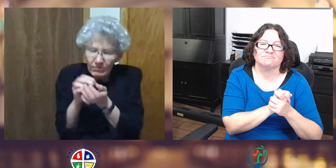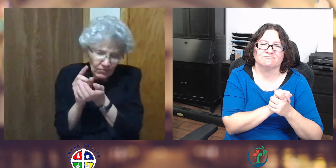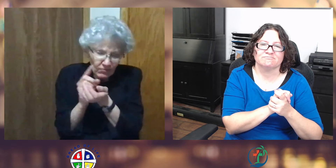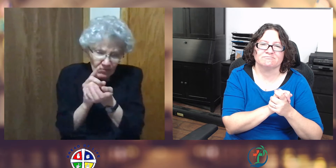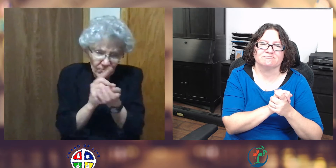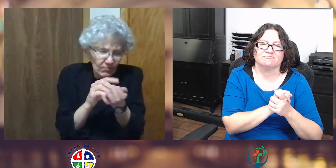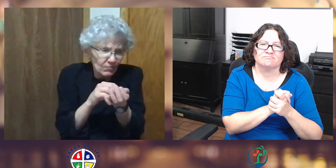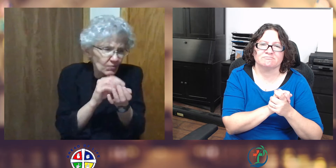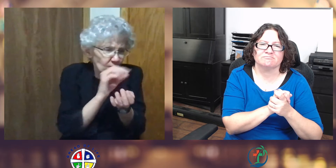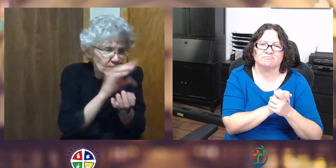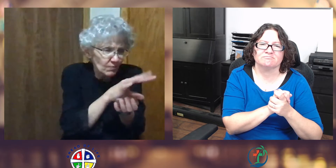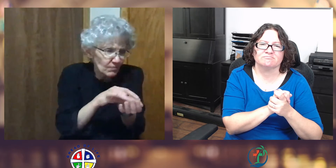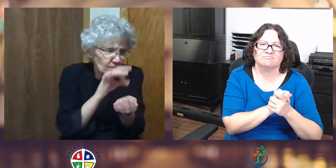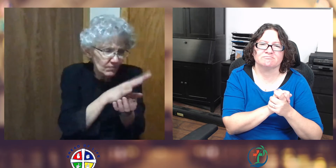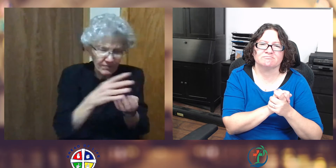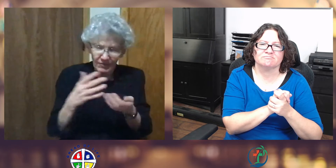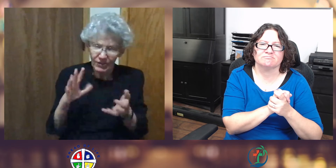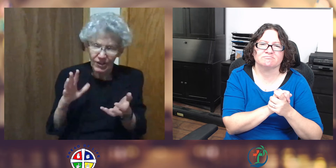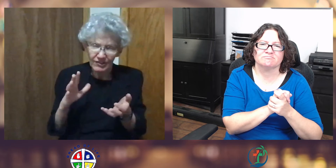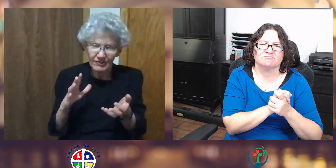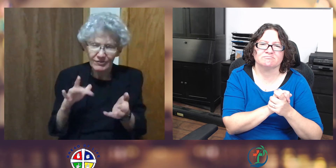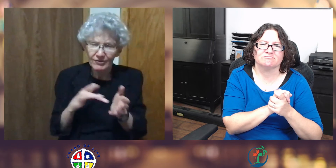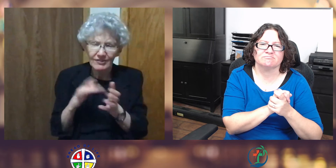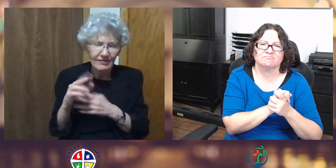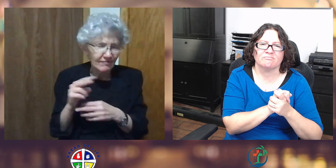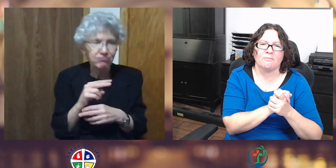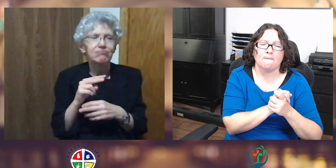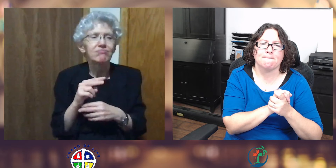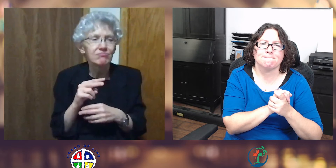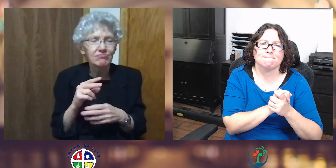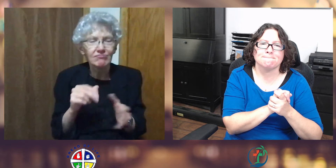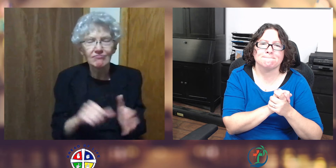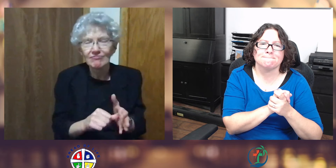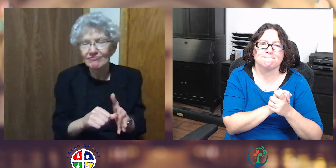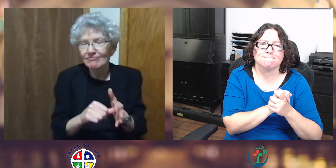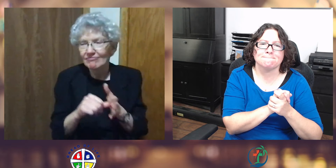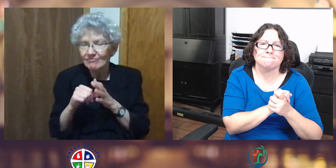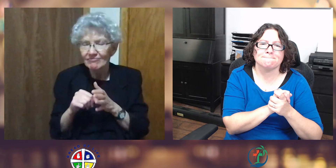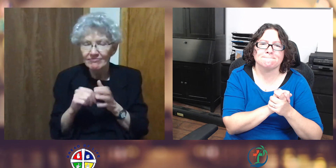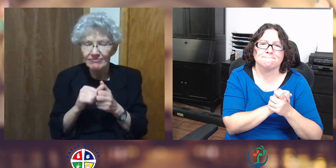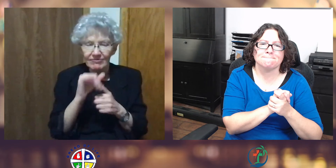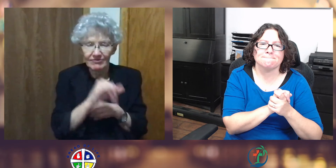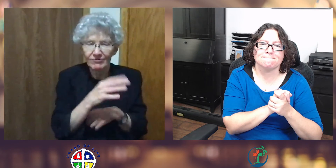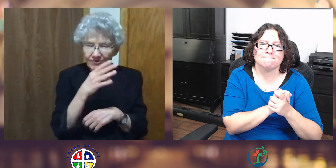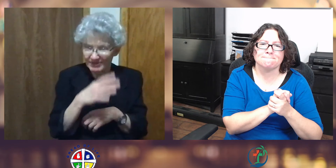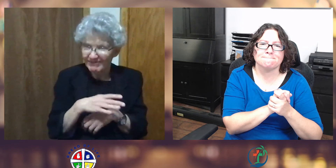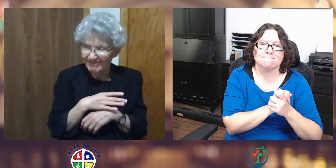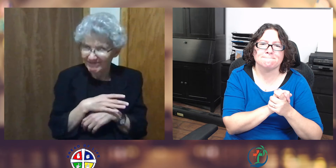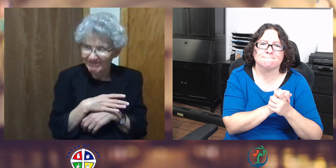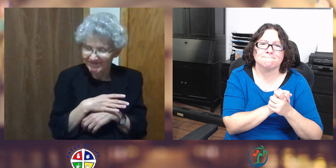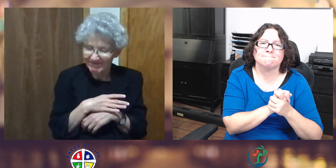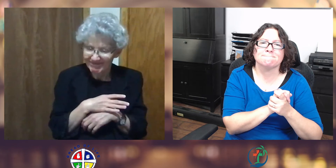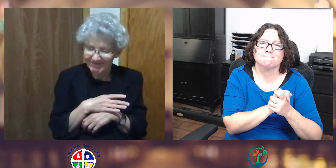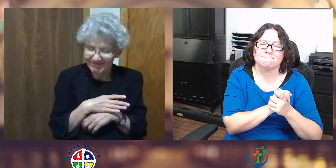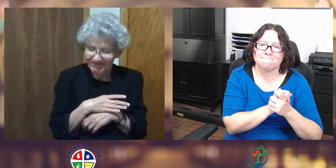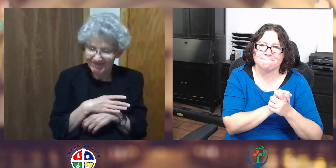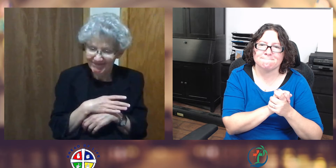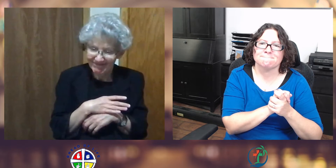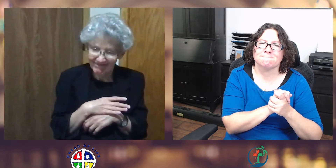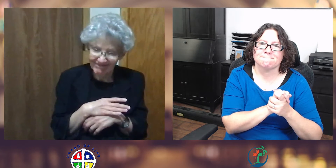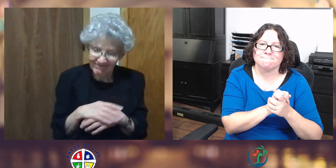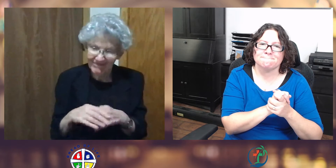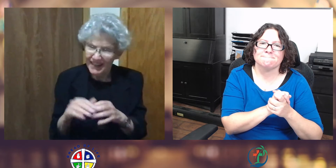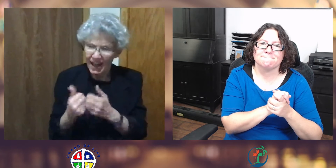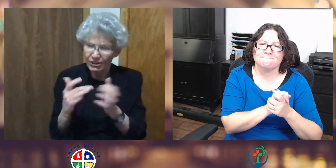And then we realize we don't know each other's names. We'd been out there for months, and we only knew each other's nicknames